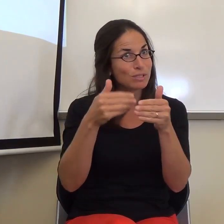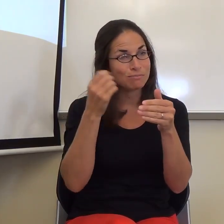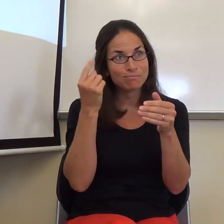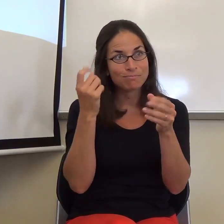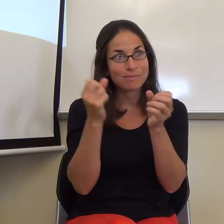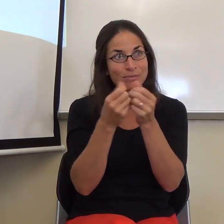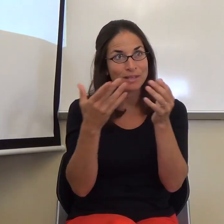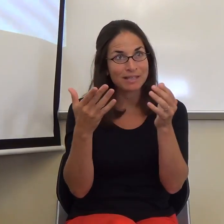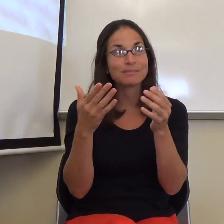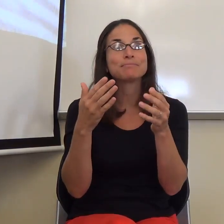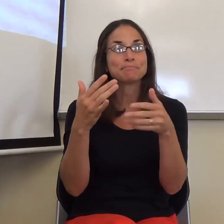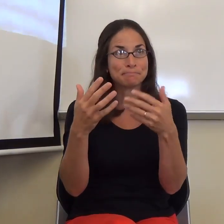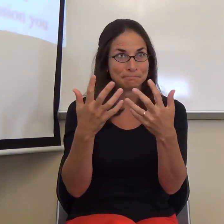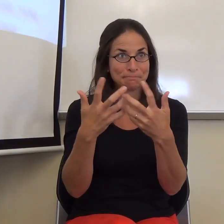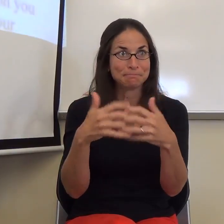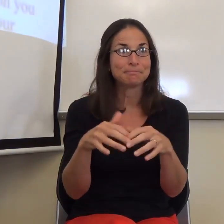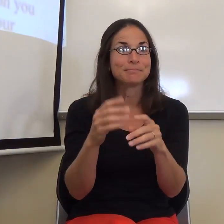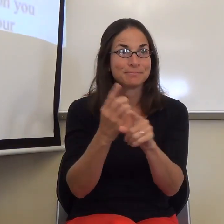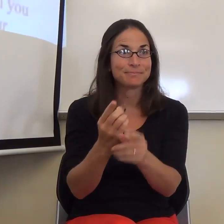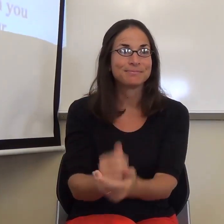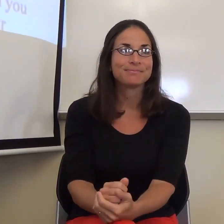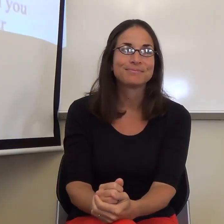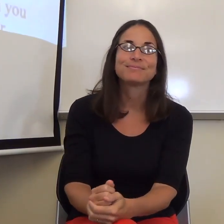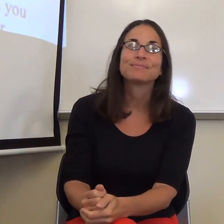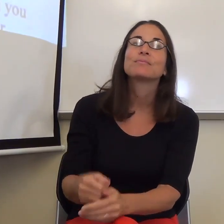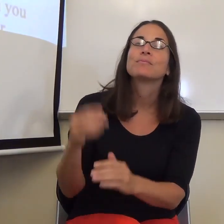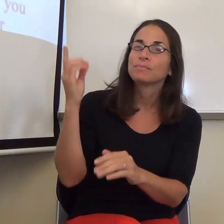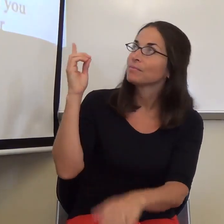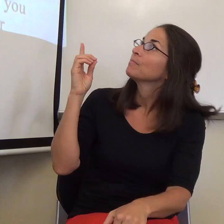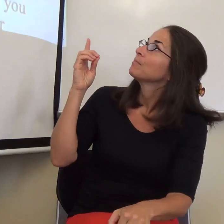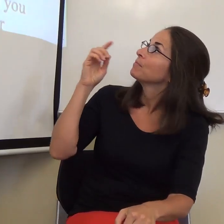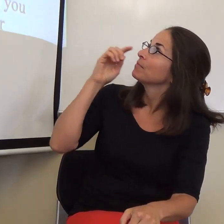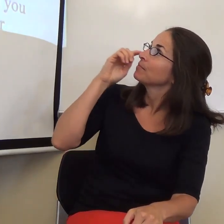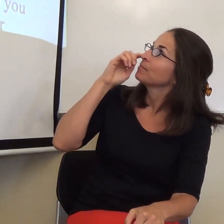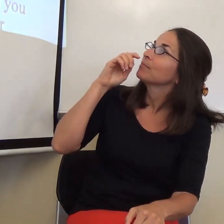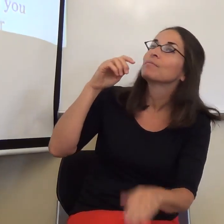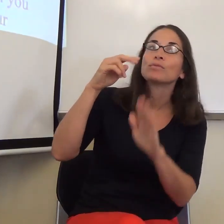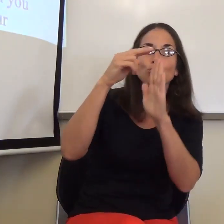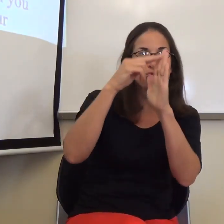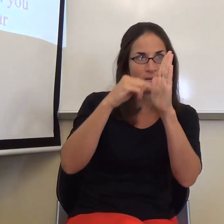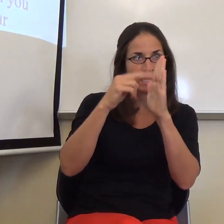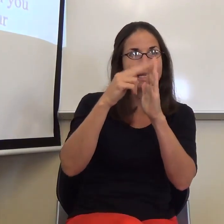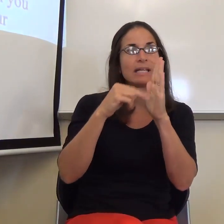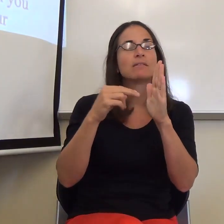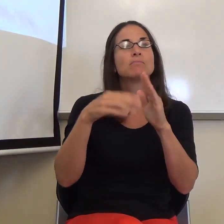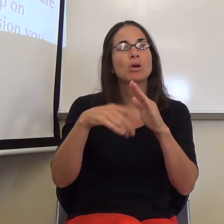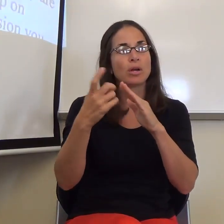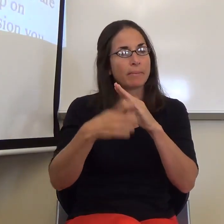place. Okay? So reading is all about this automatically seeing a